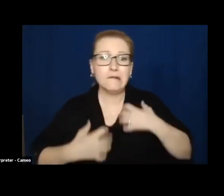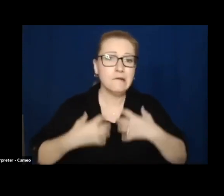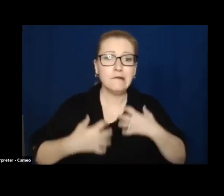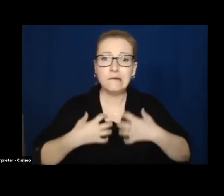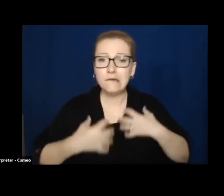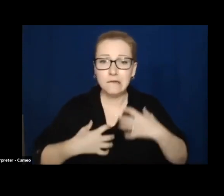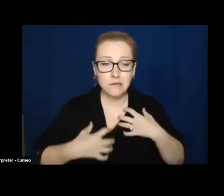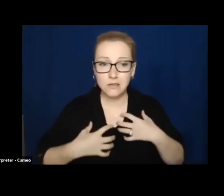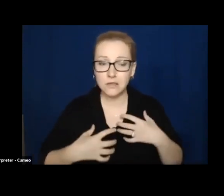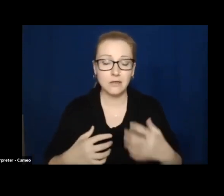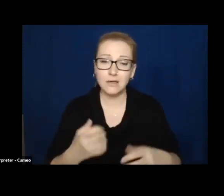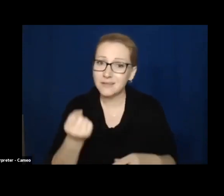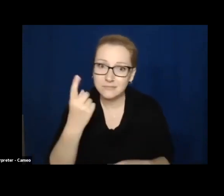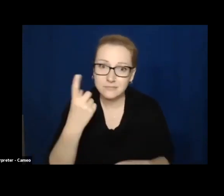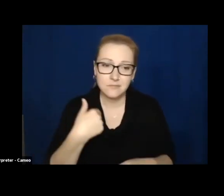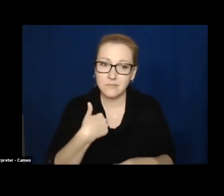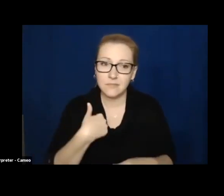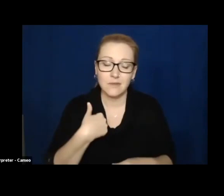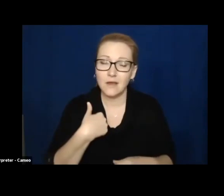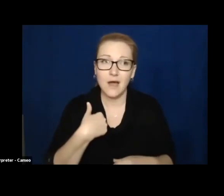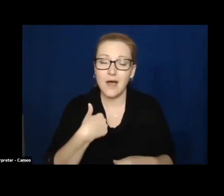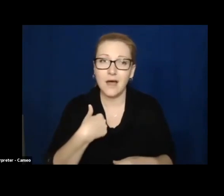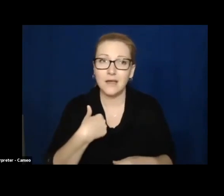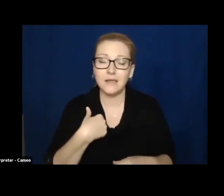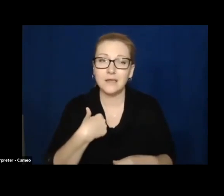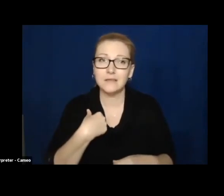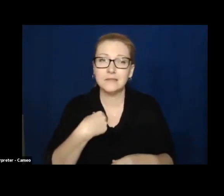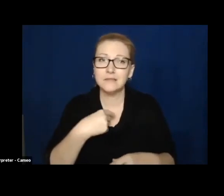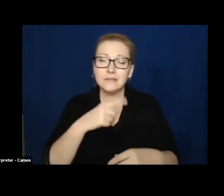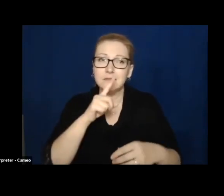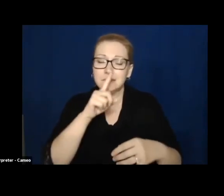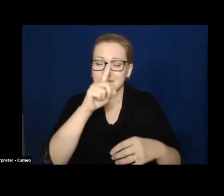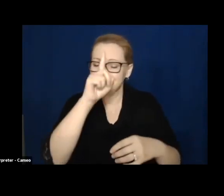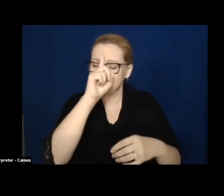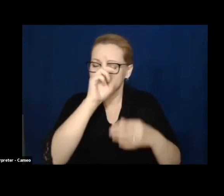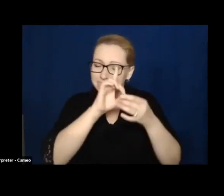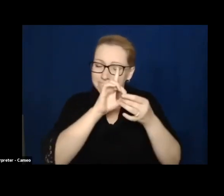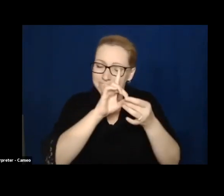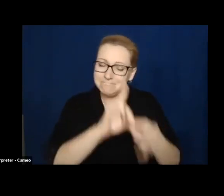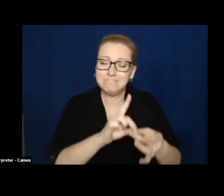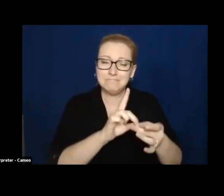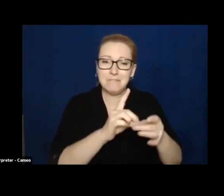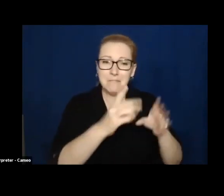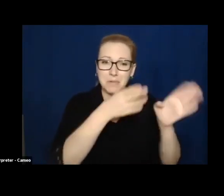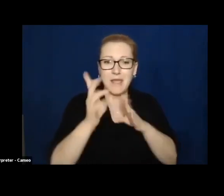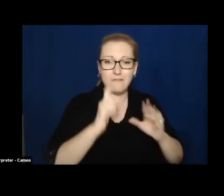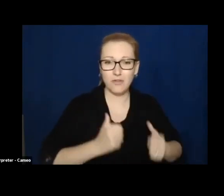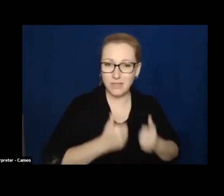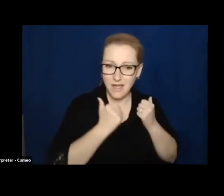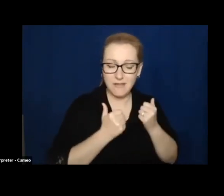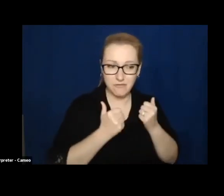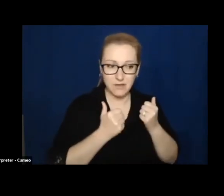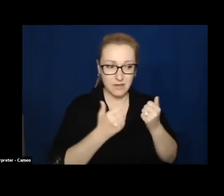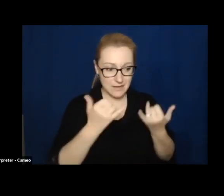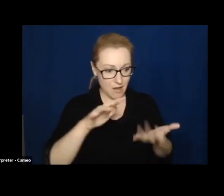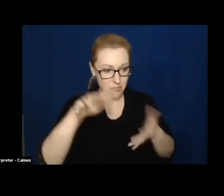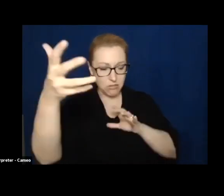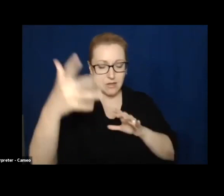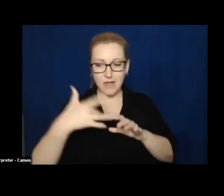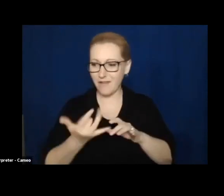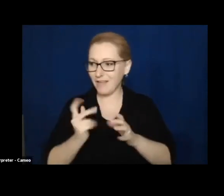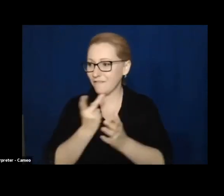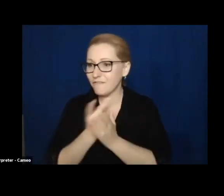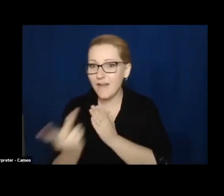so attached to the idea of how my life was supposed to go. I started feeling like a failure. I started feeling not good